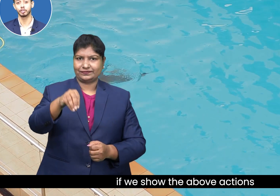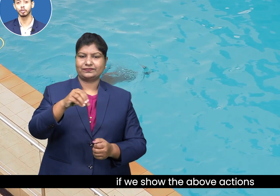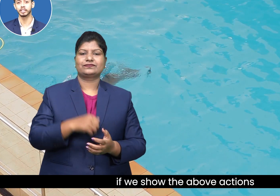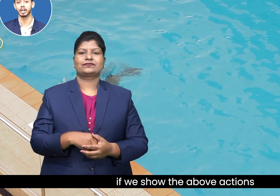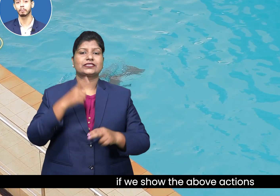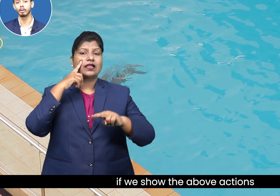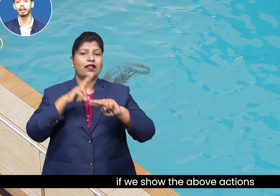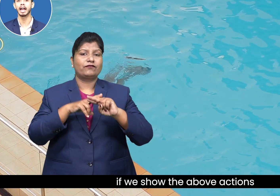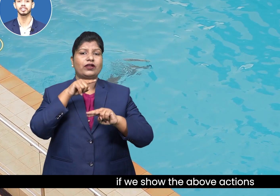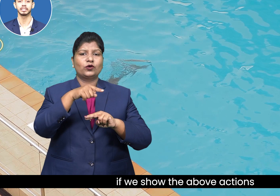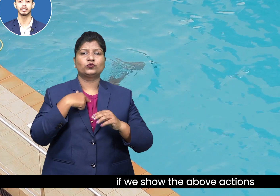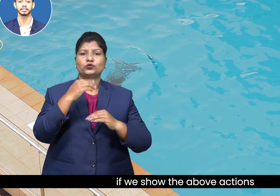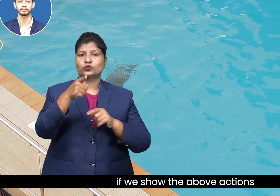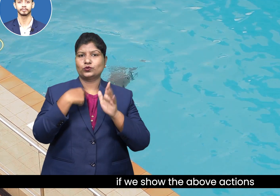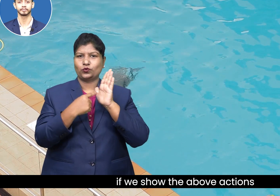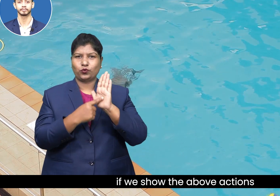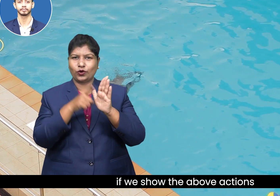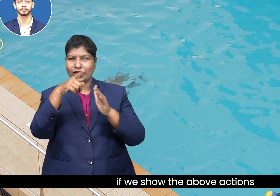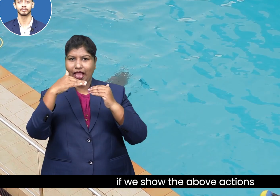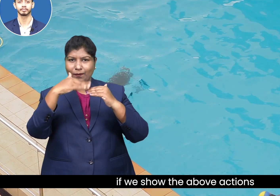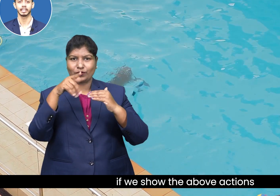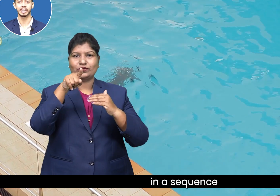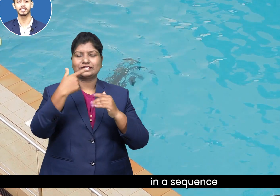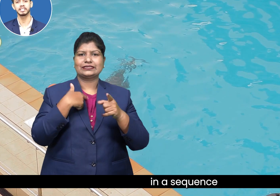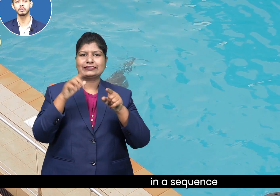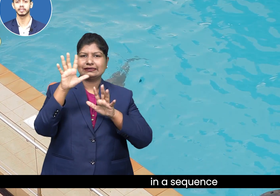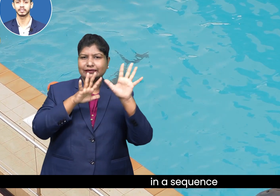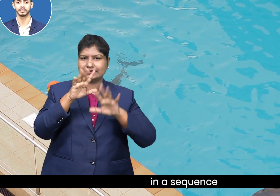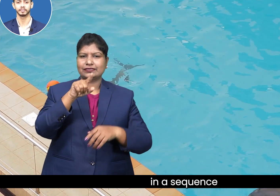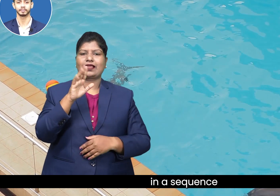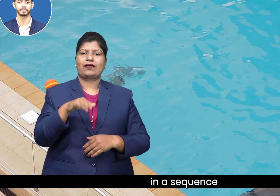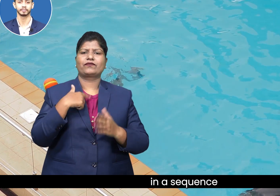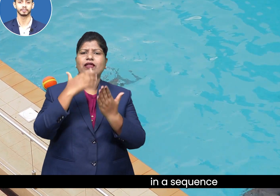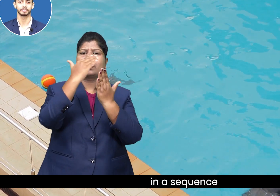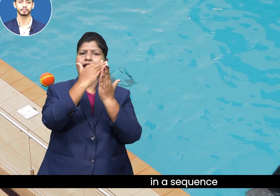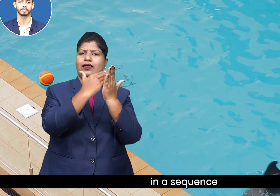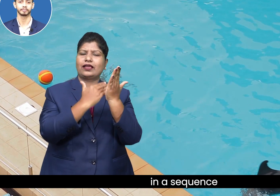If we show the above actions in a sequence,